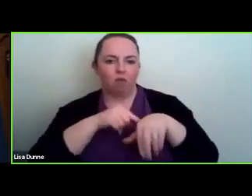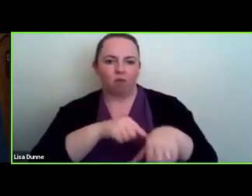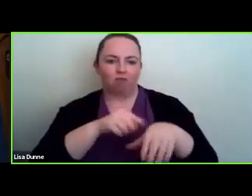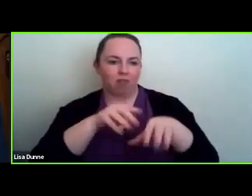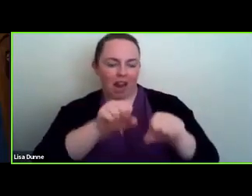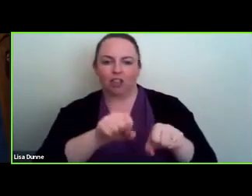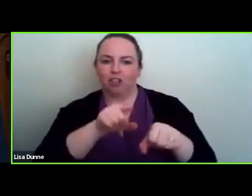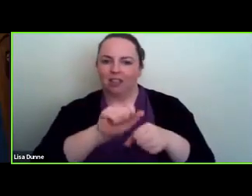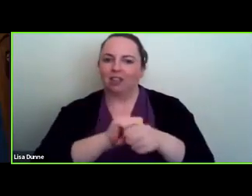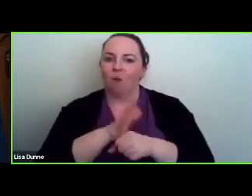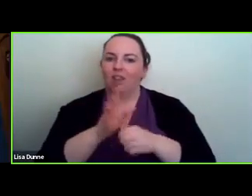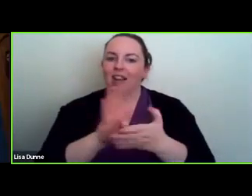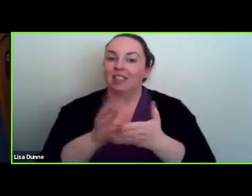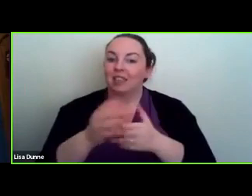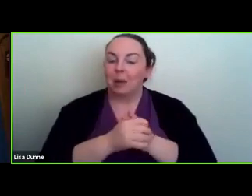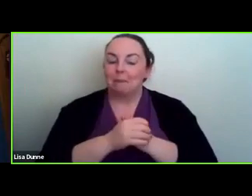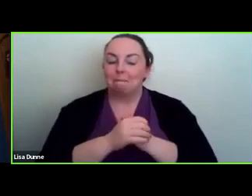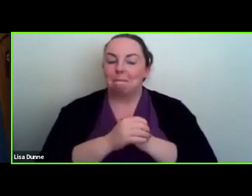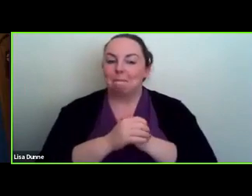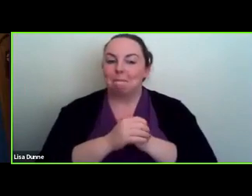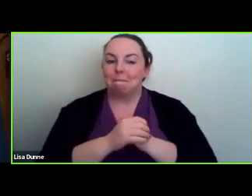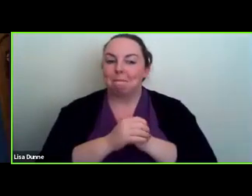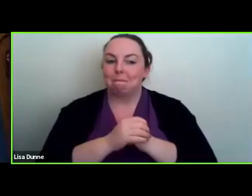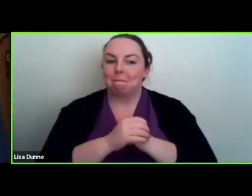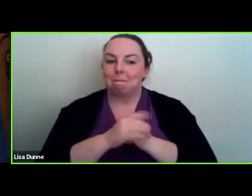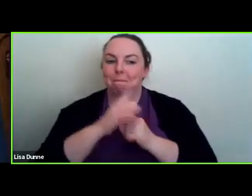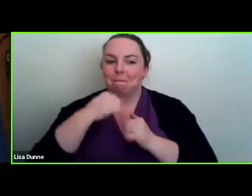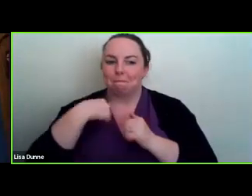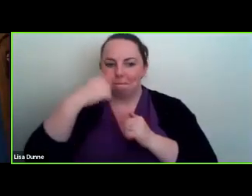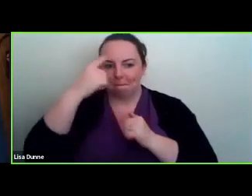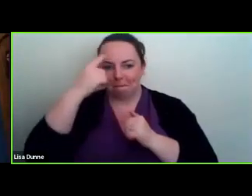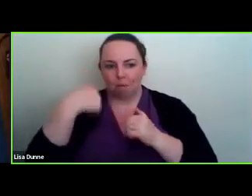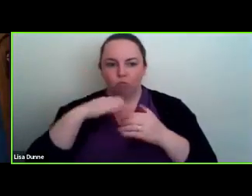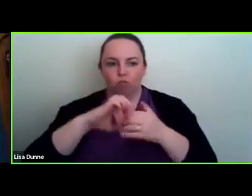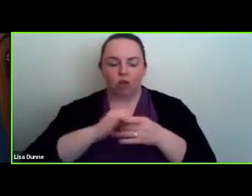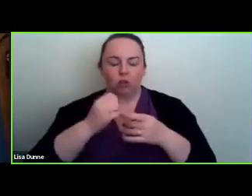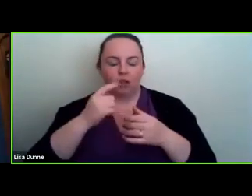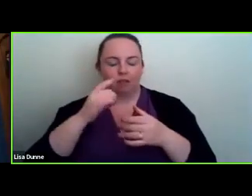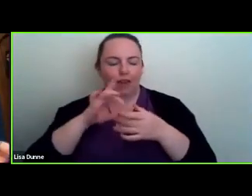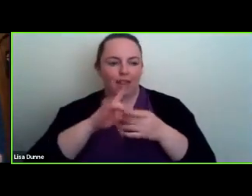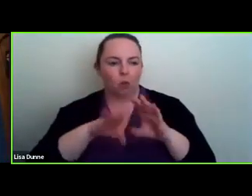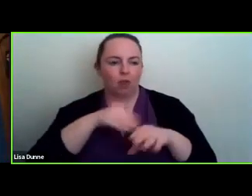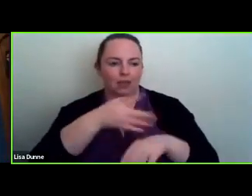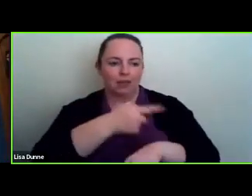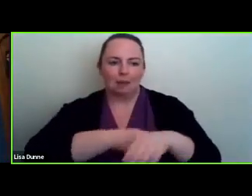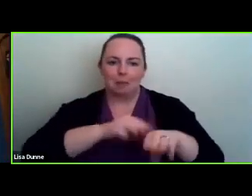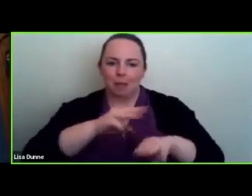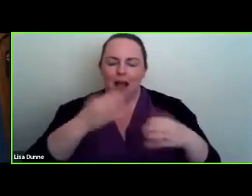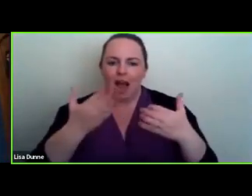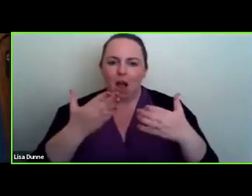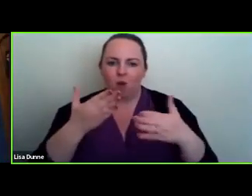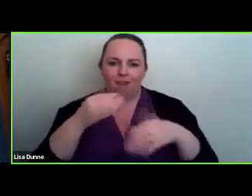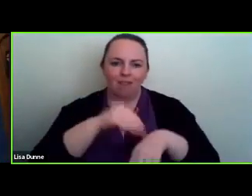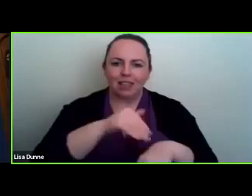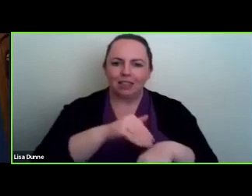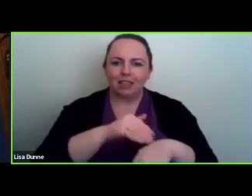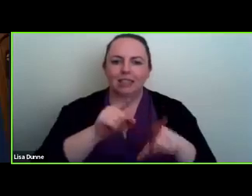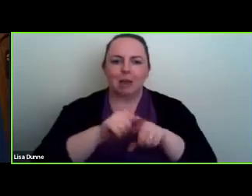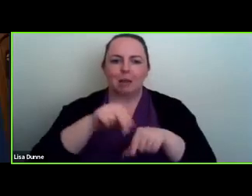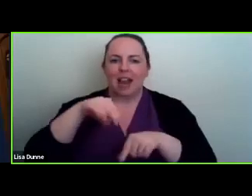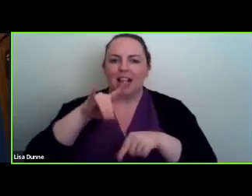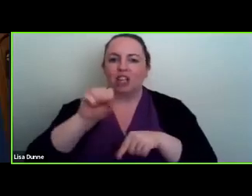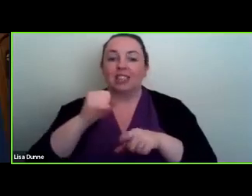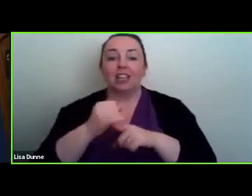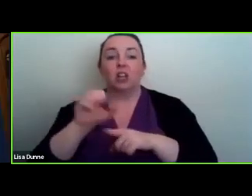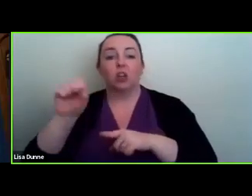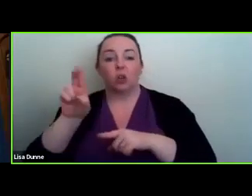we're eliminating and what we're erasing is the impacts that this has on disabled people more broadly. Specifically, for example, even within the NHS in the UK,